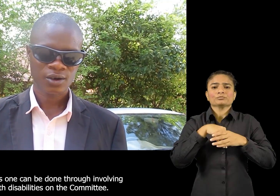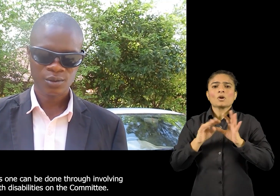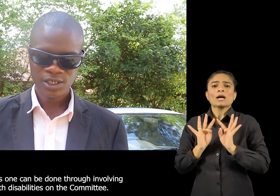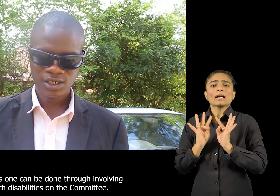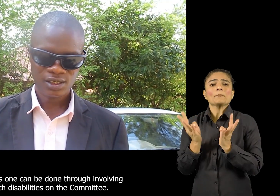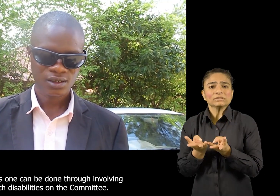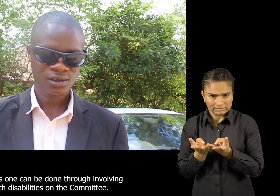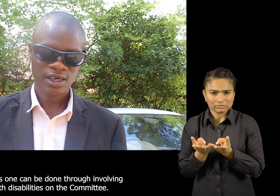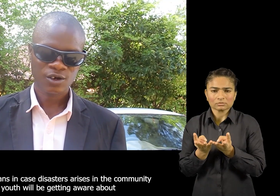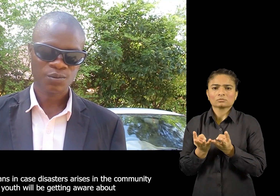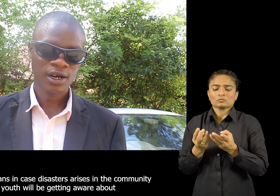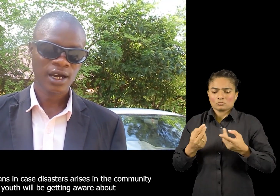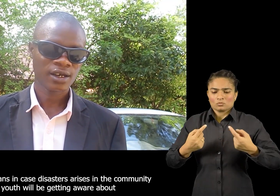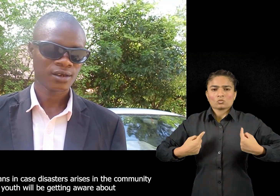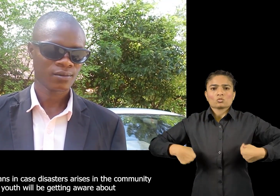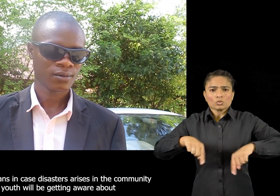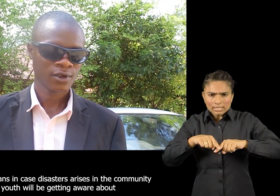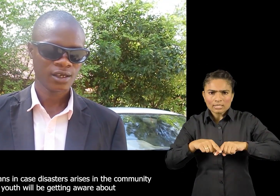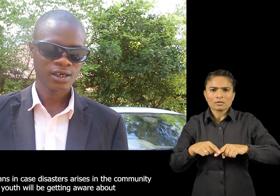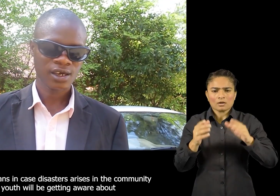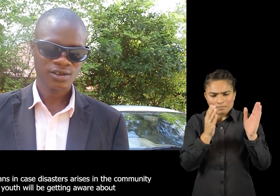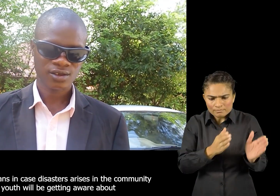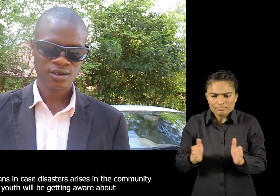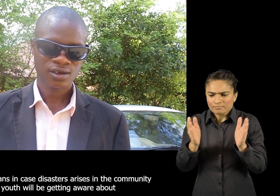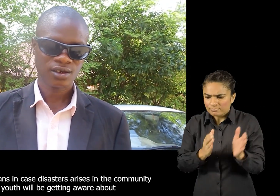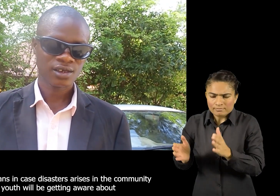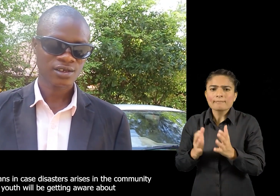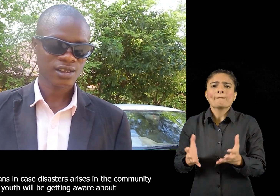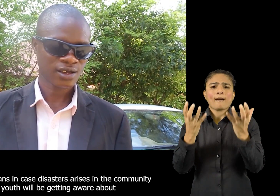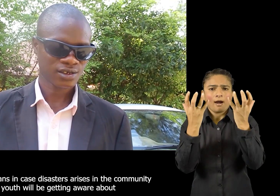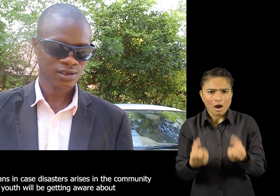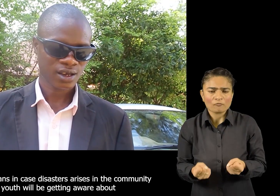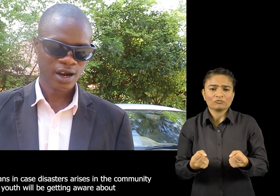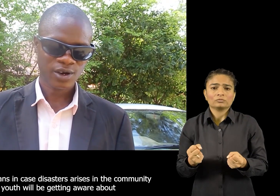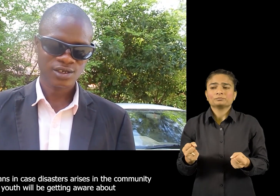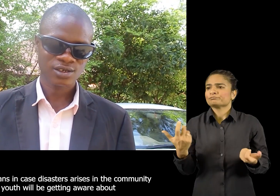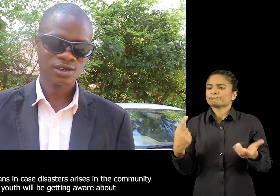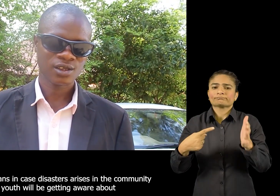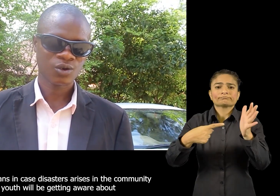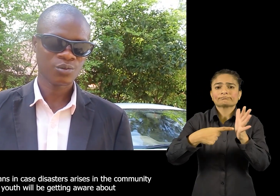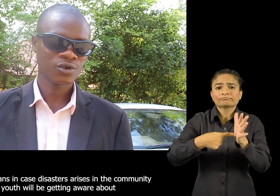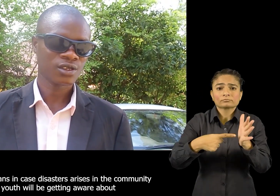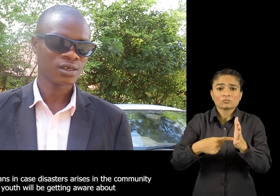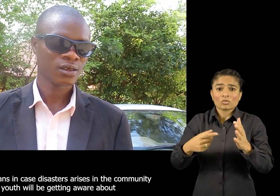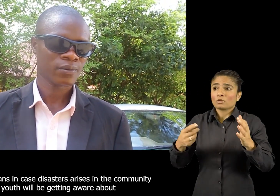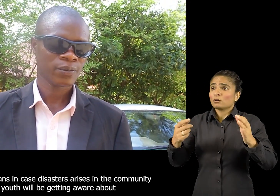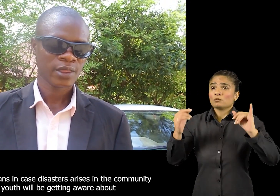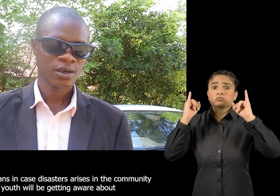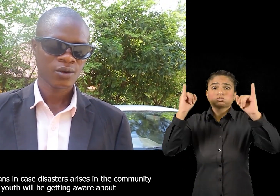on the committee there to plan in case disasters arises in the